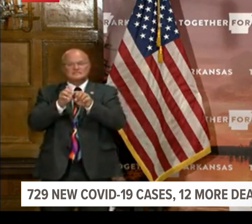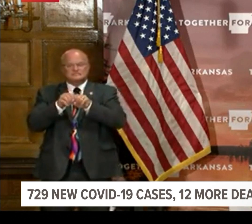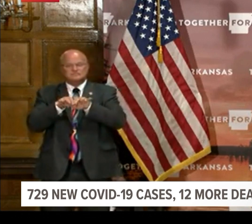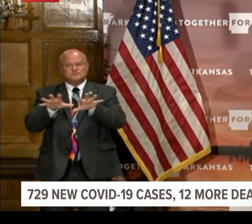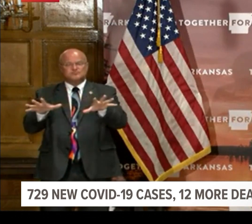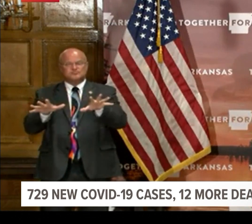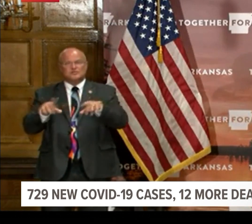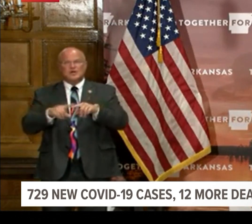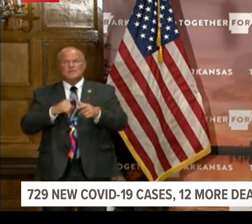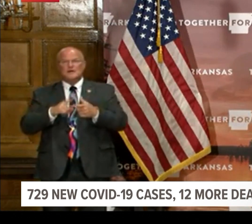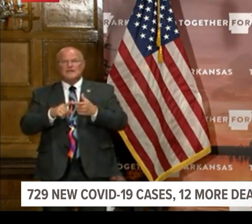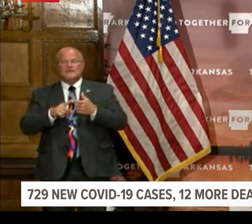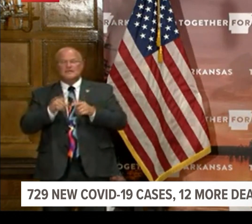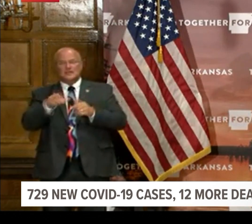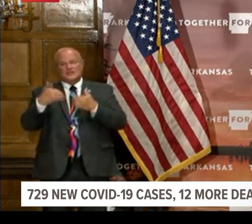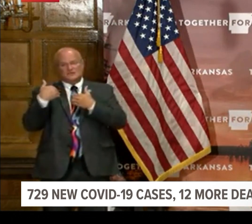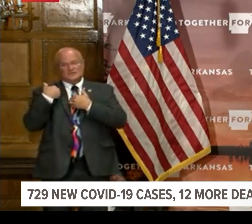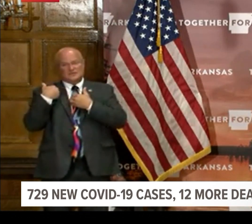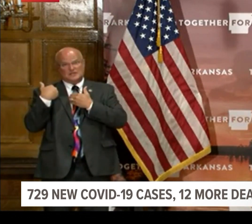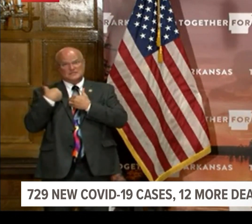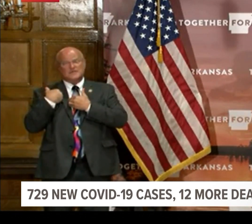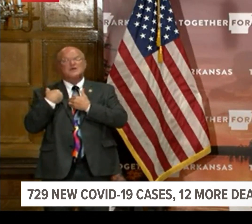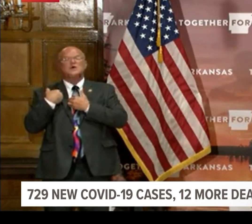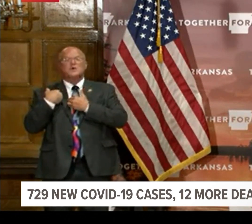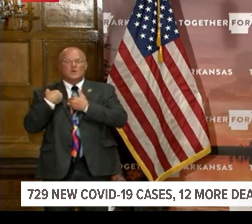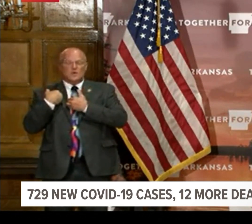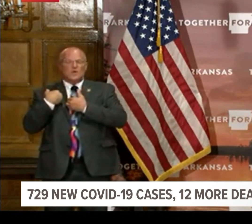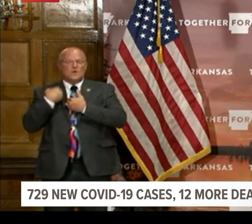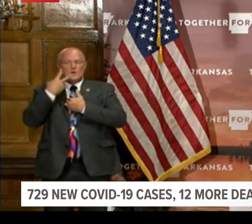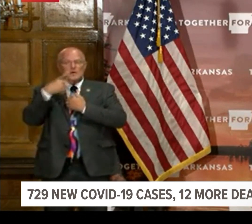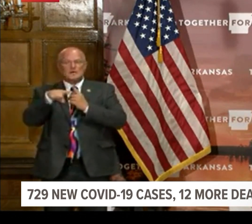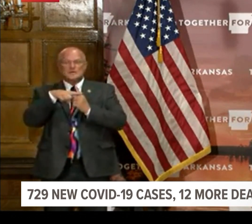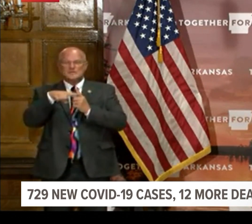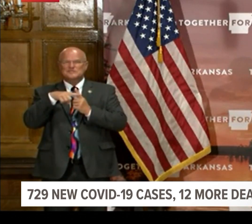that a little bit of accountability, and we see a very